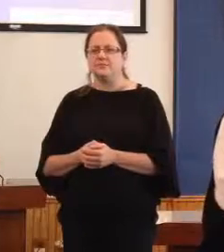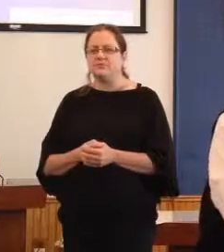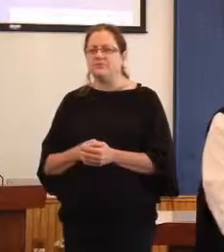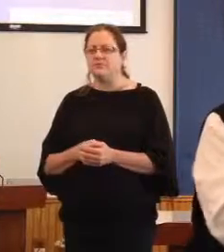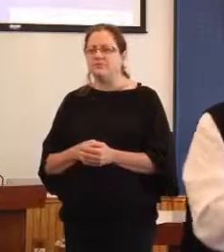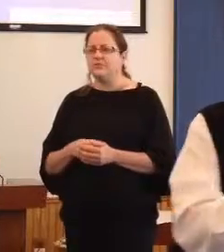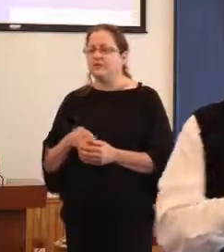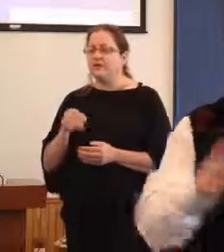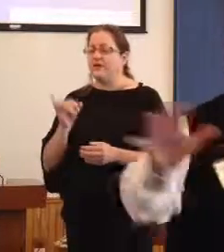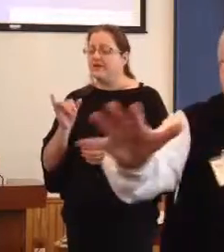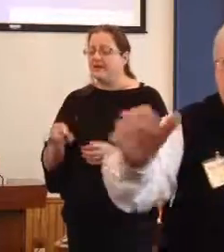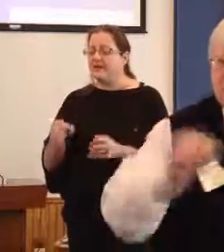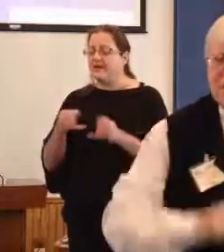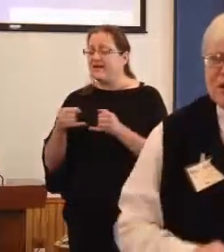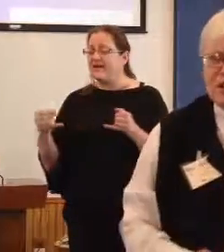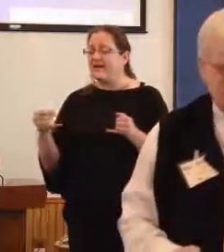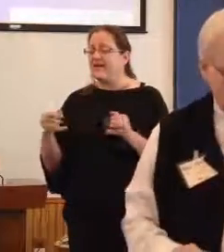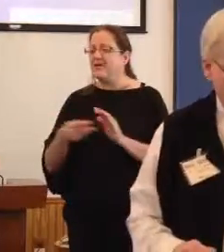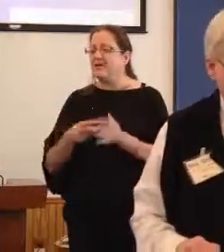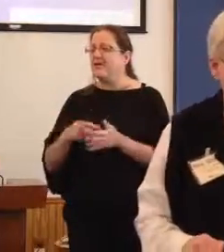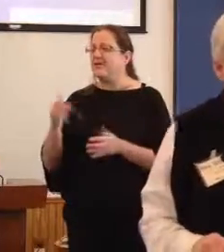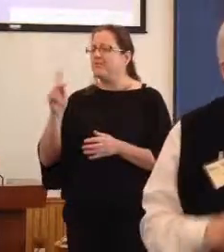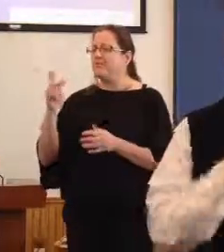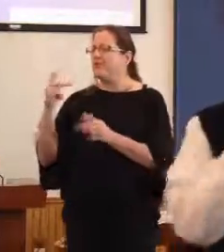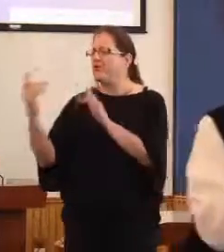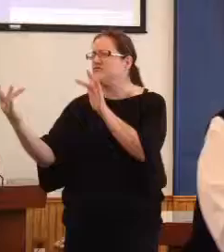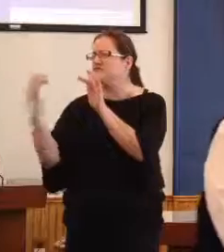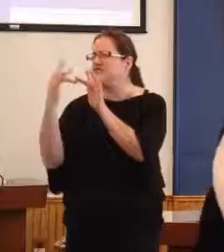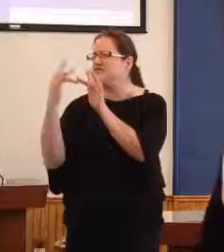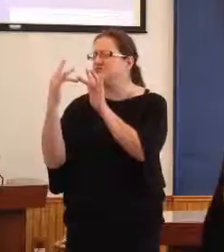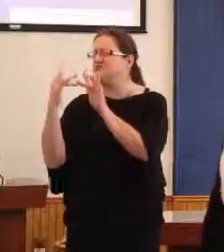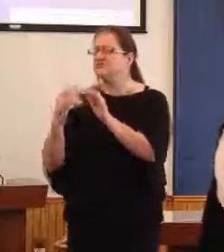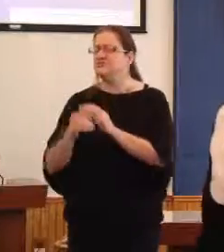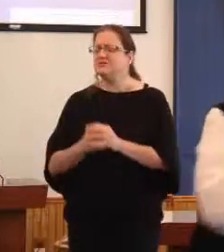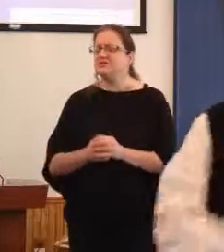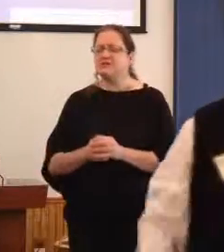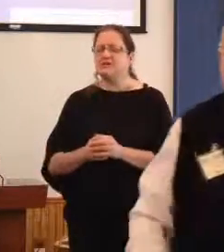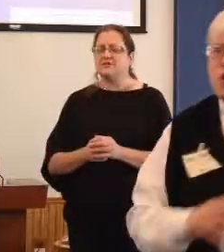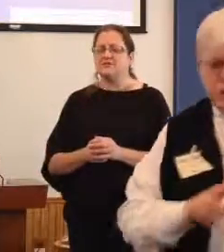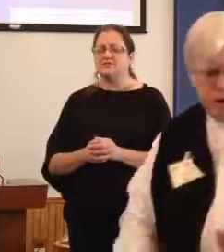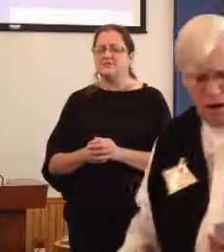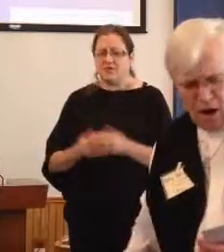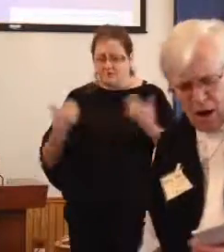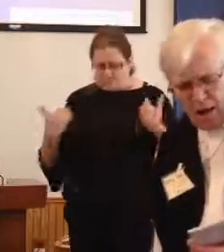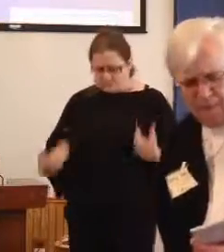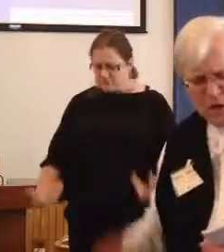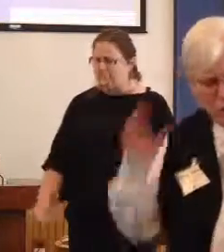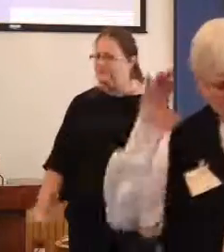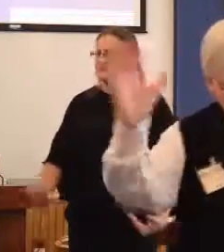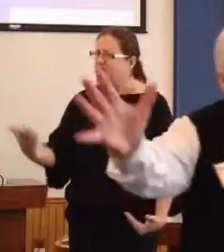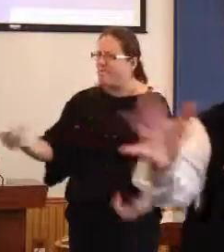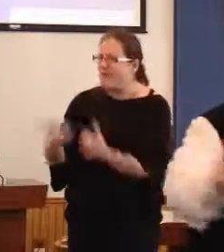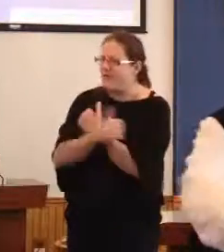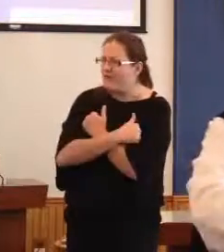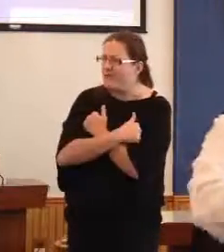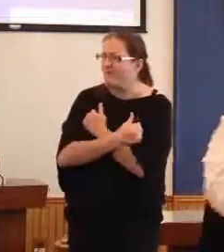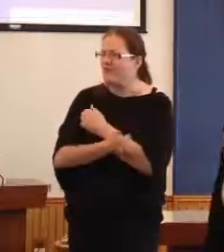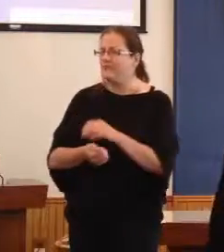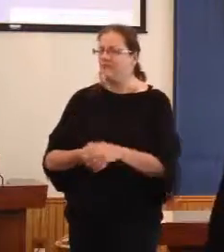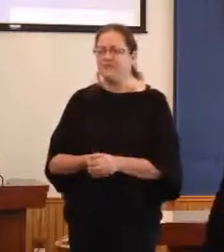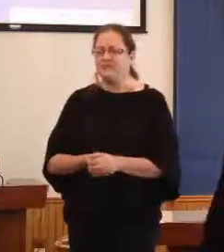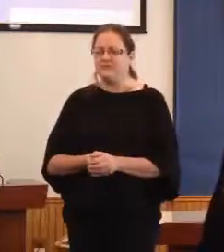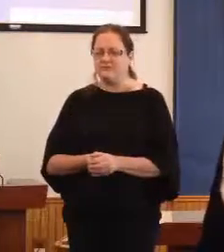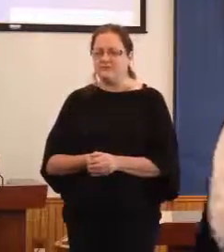That line includes those people who have touched us directly, who loved us for who we are, who changed our